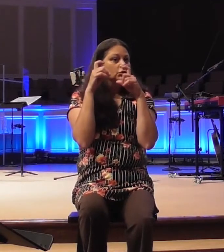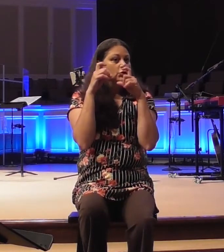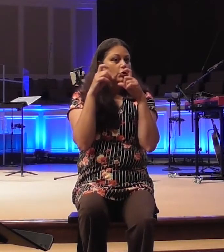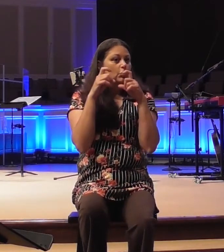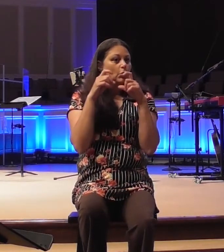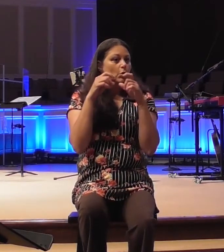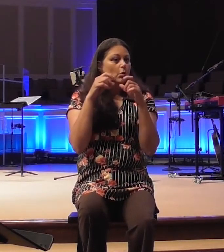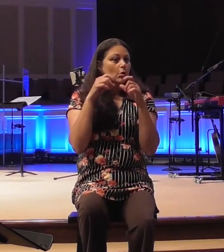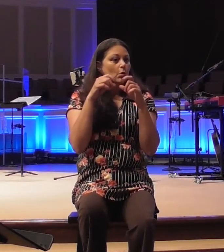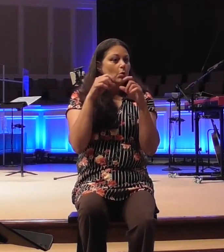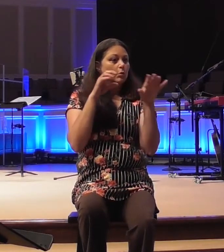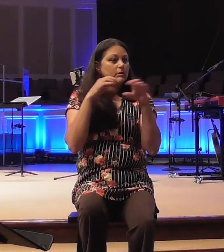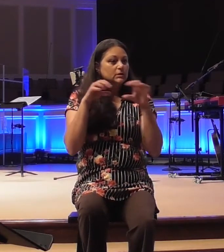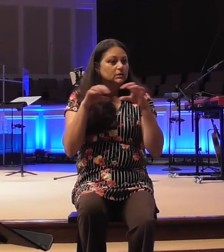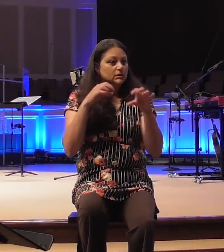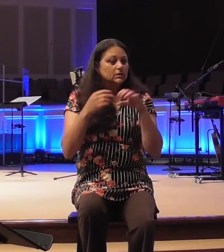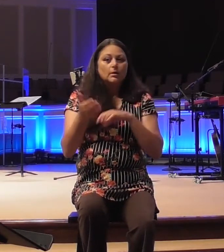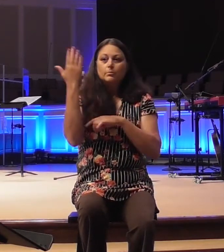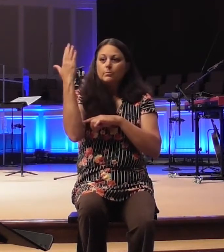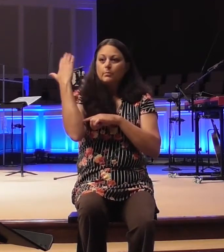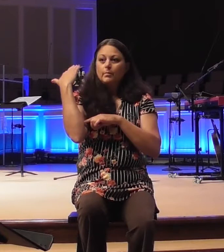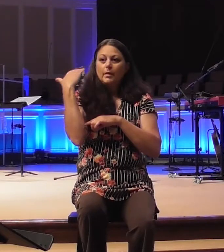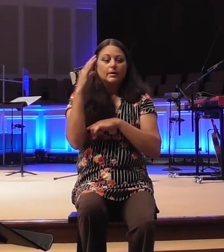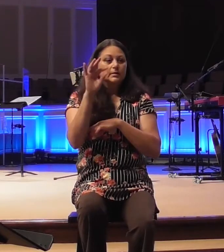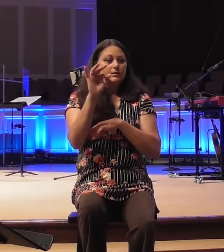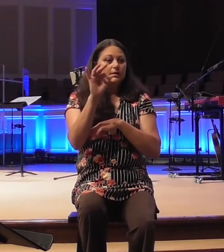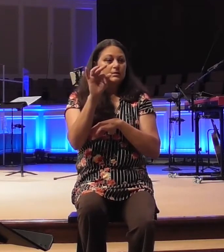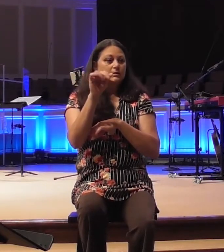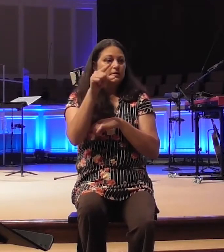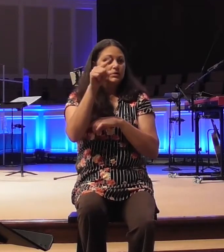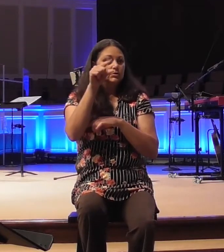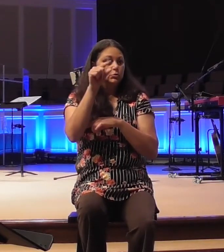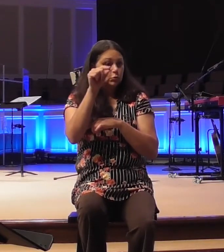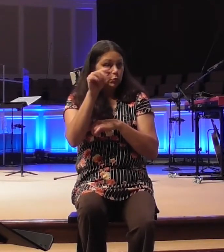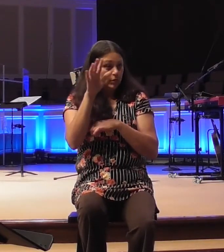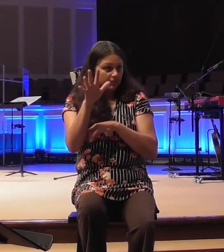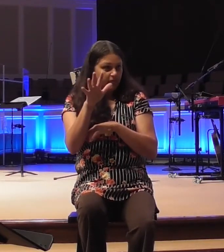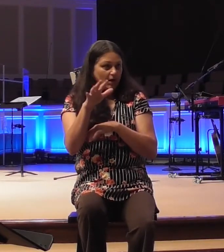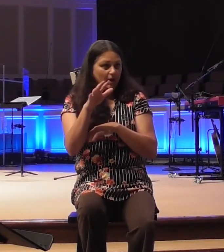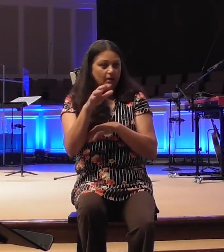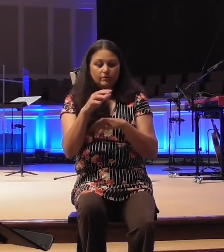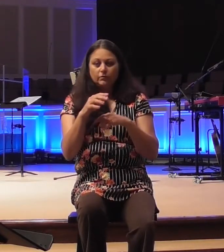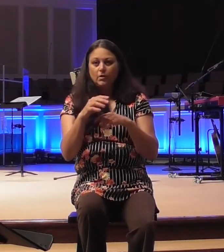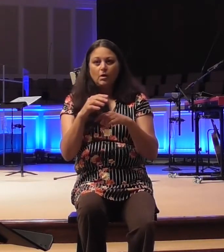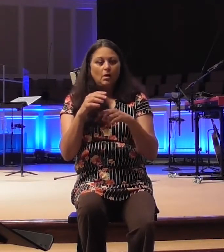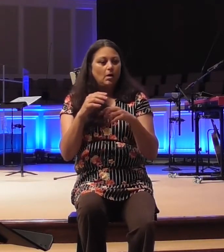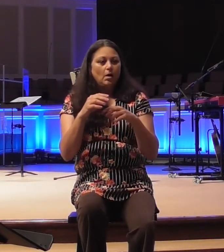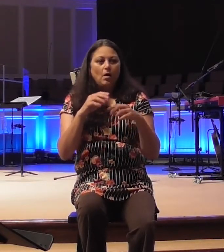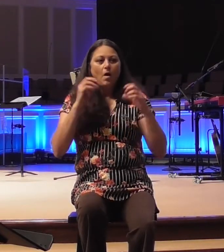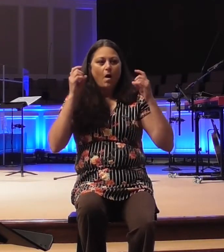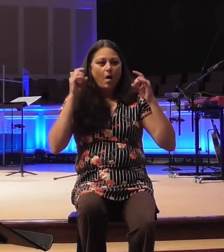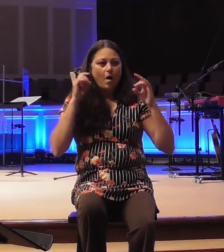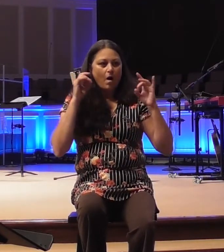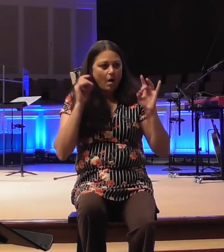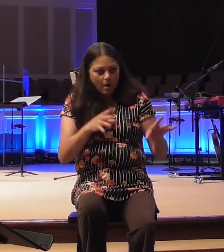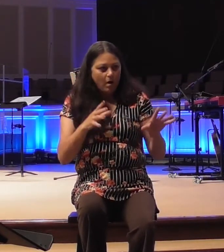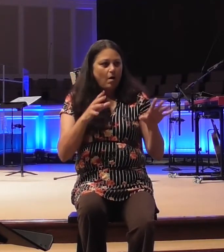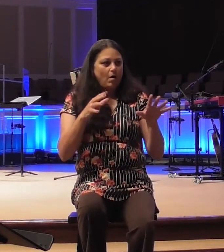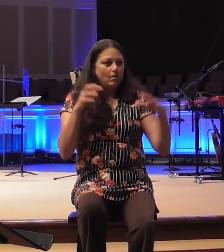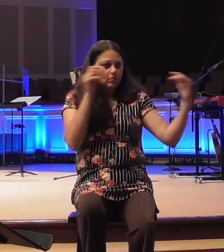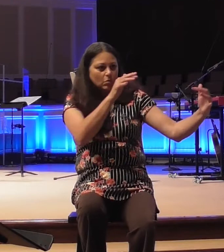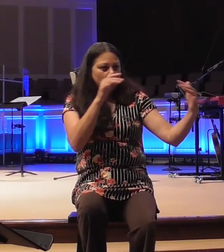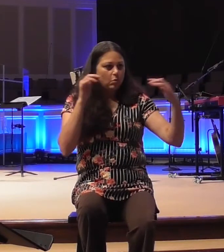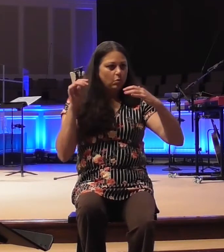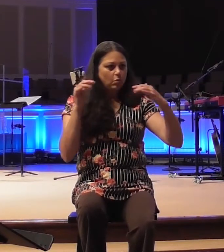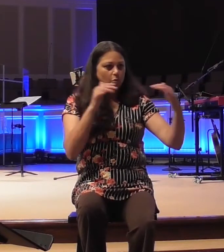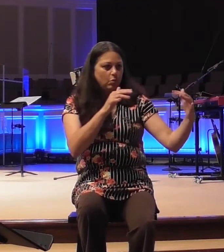23rd, 1945. A great battle would take place on that island as